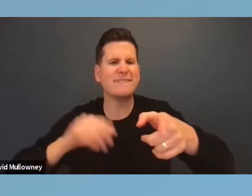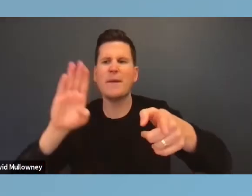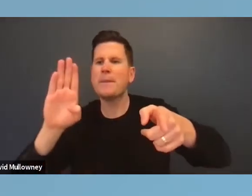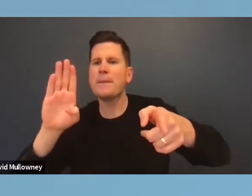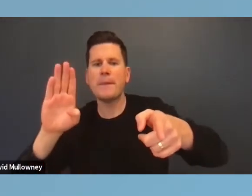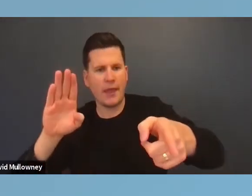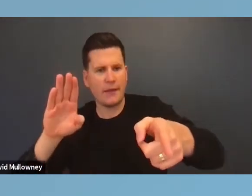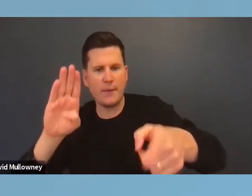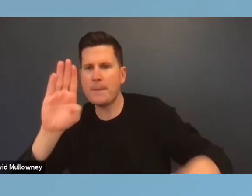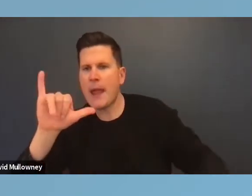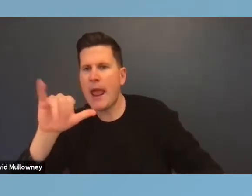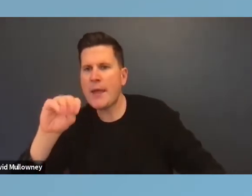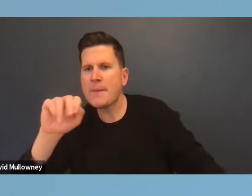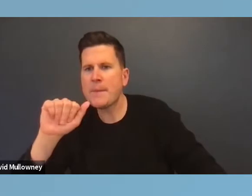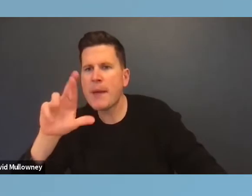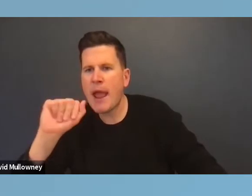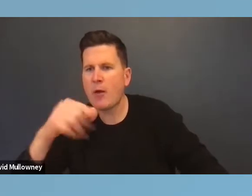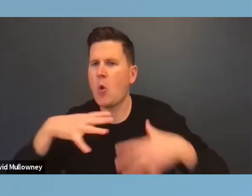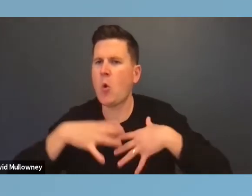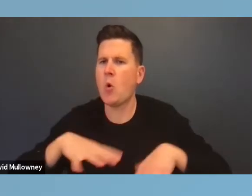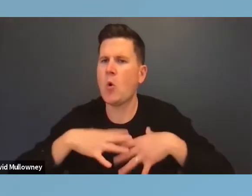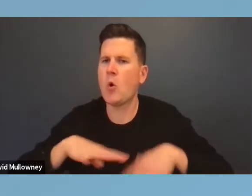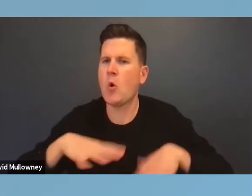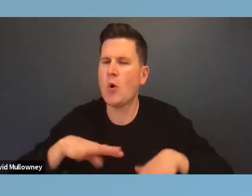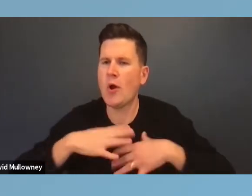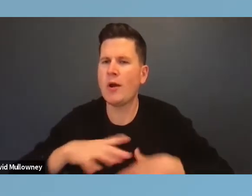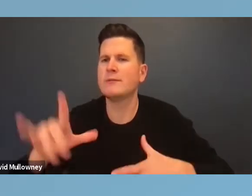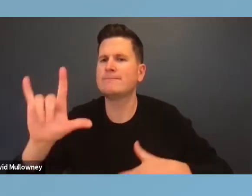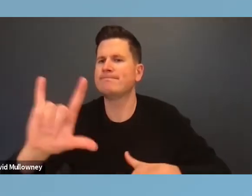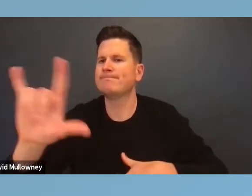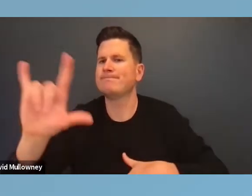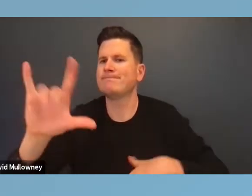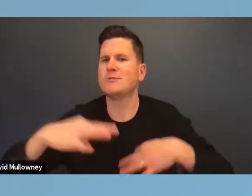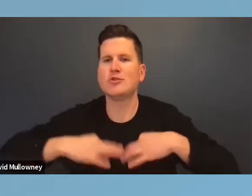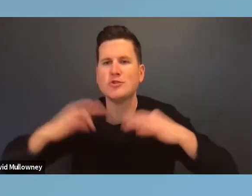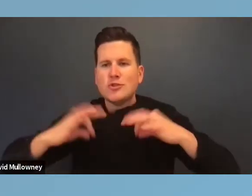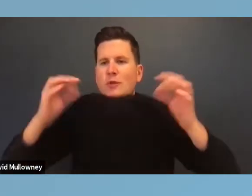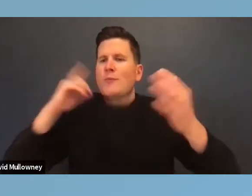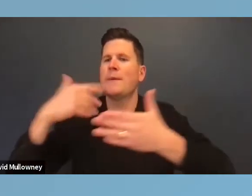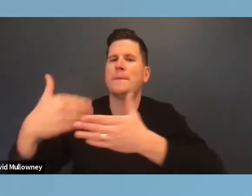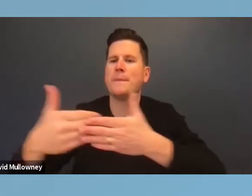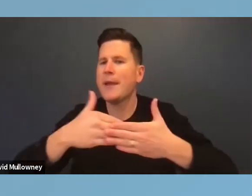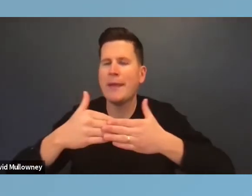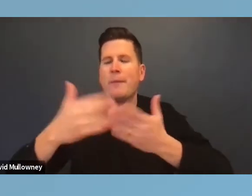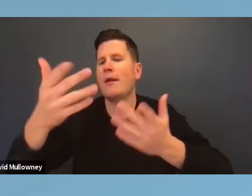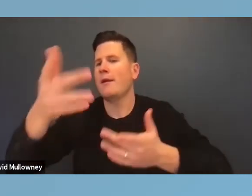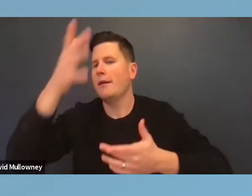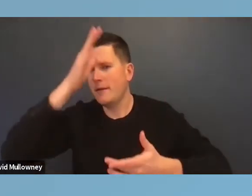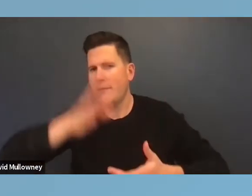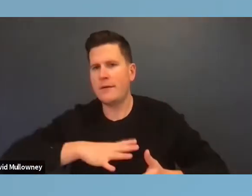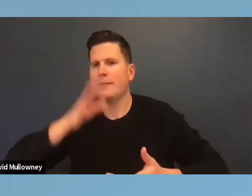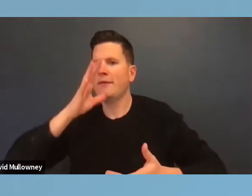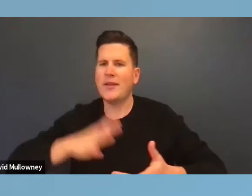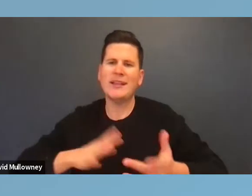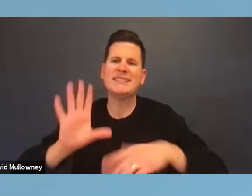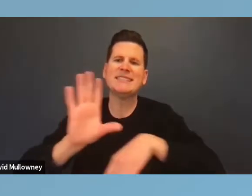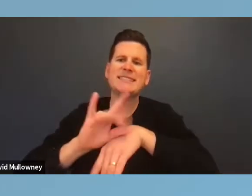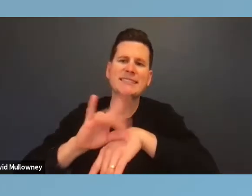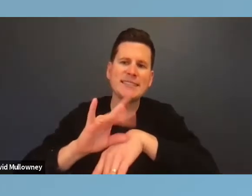There's By Mara, which is clothes with lots of I love you hands on them, baby